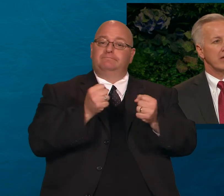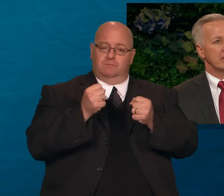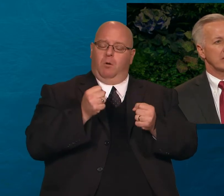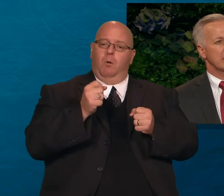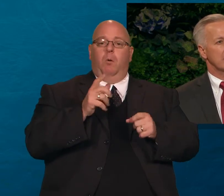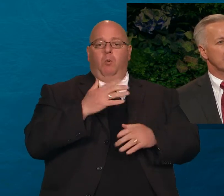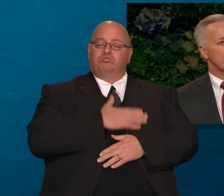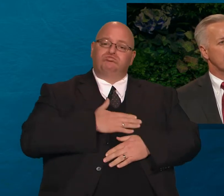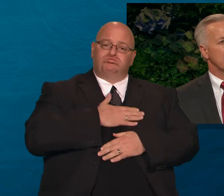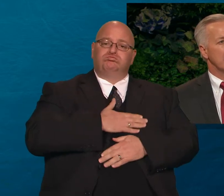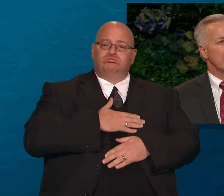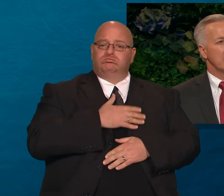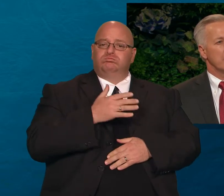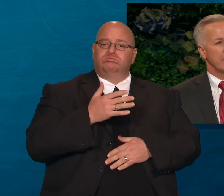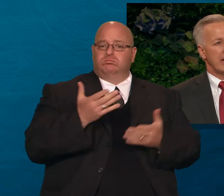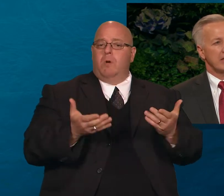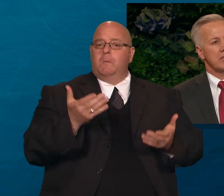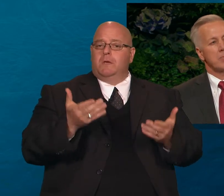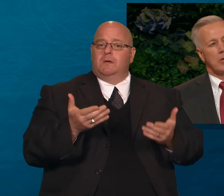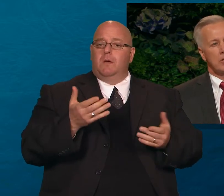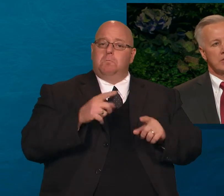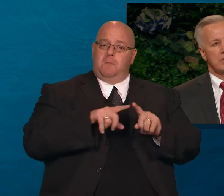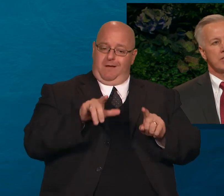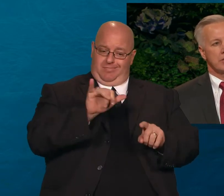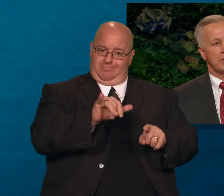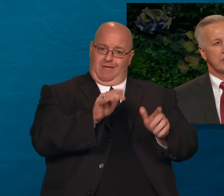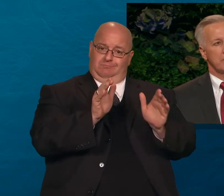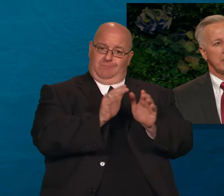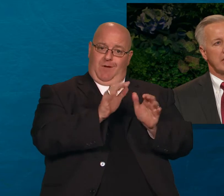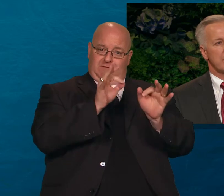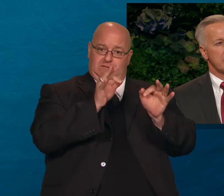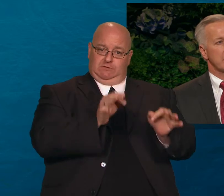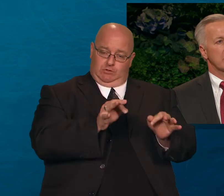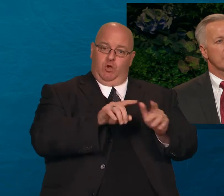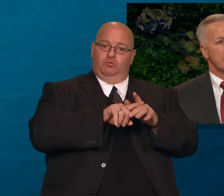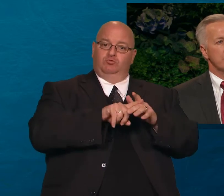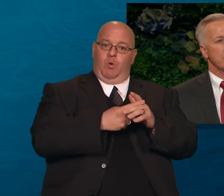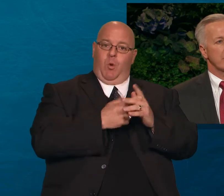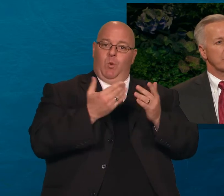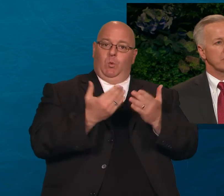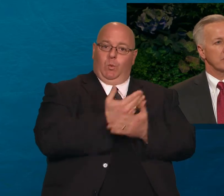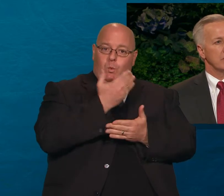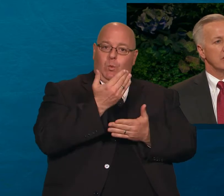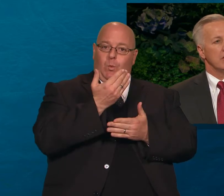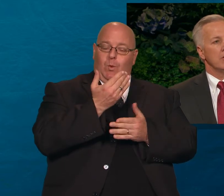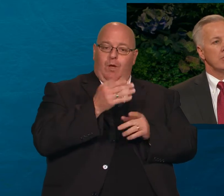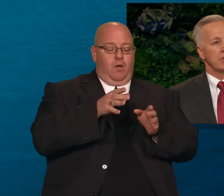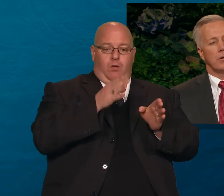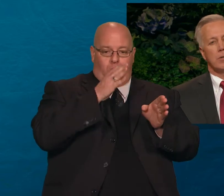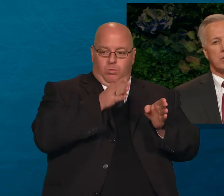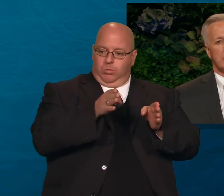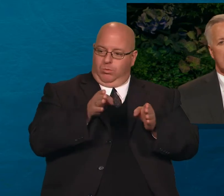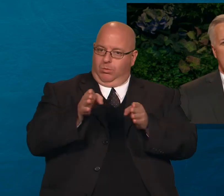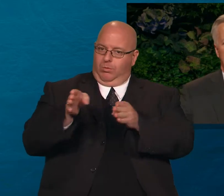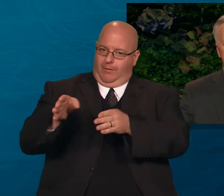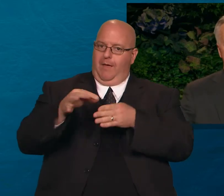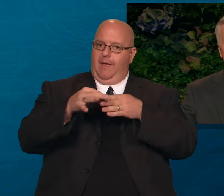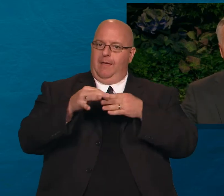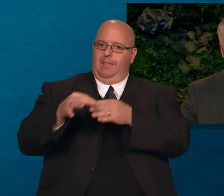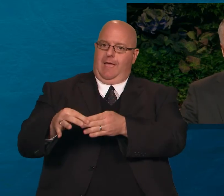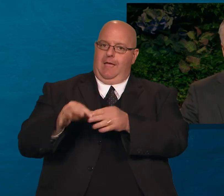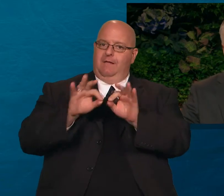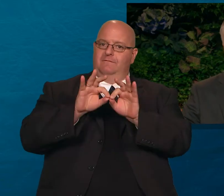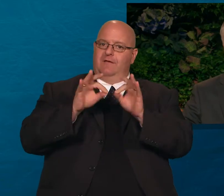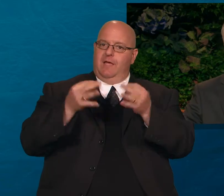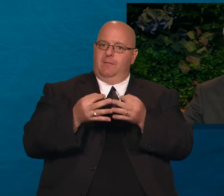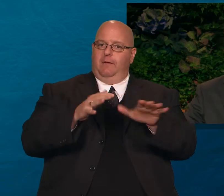enjoyable family activity, but that small decision became the start of a new direction, which ultimately led his